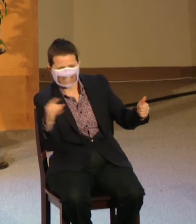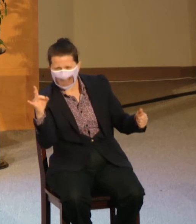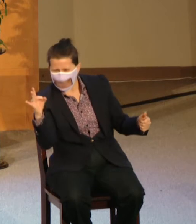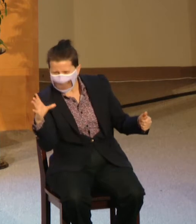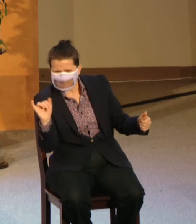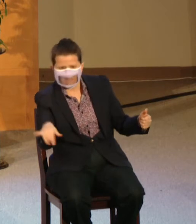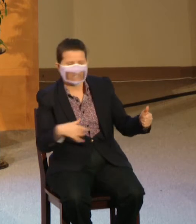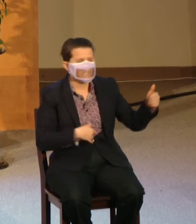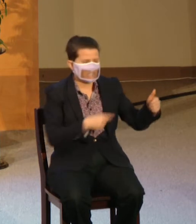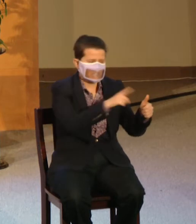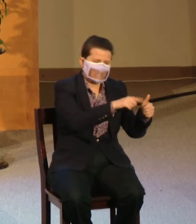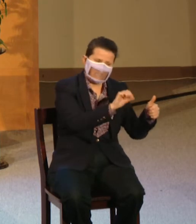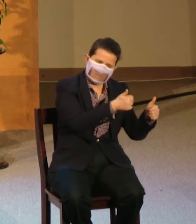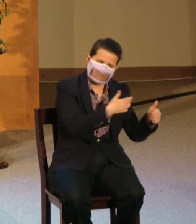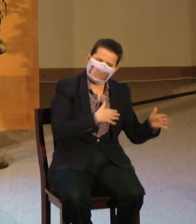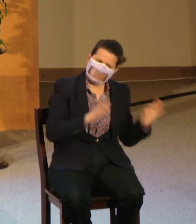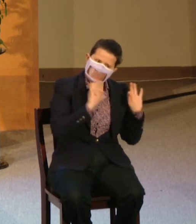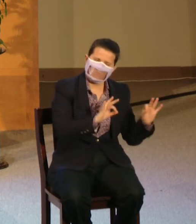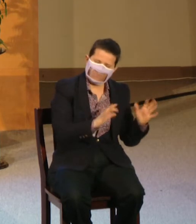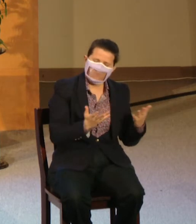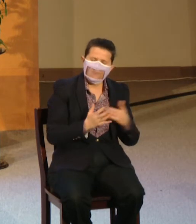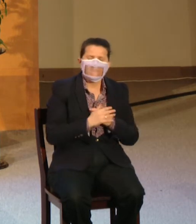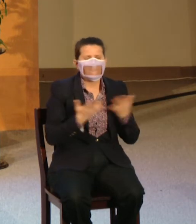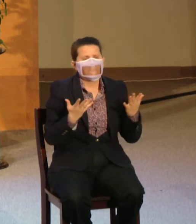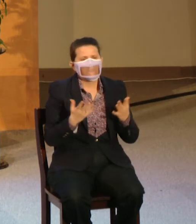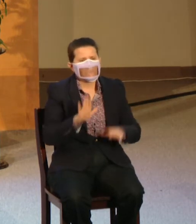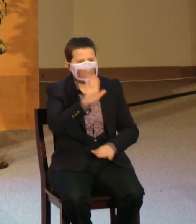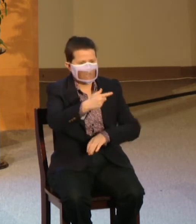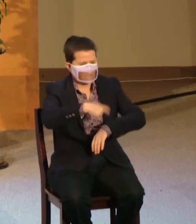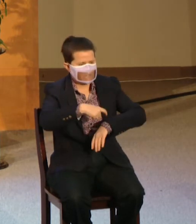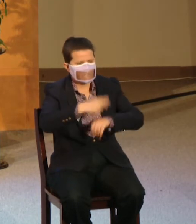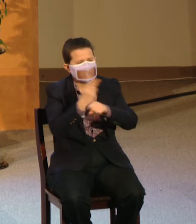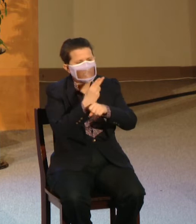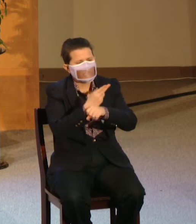feels pretty good. Where are you spending most of your time?